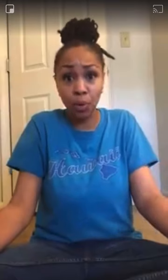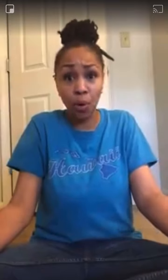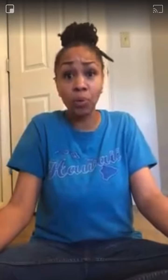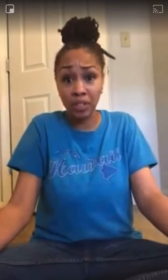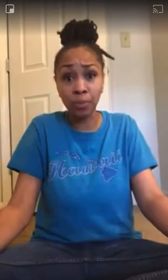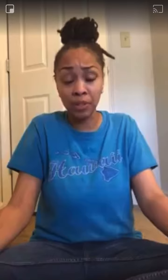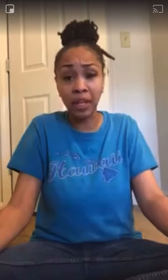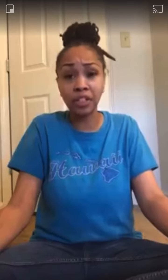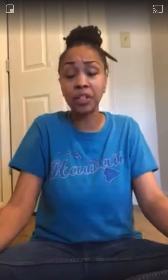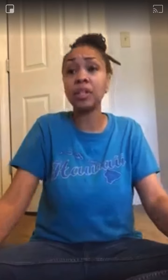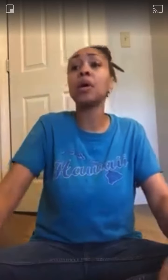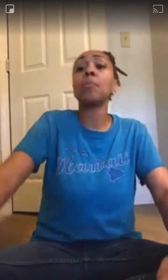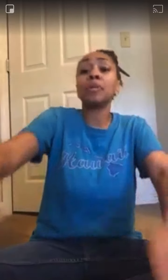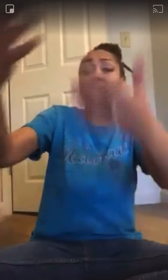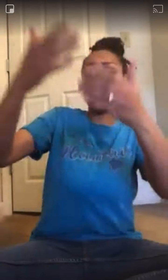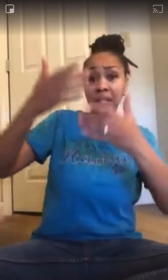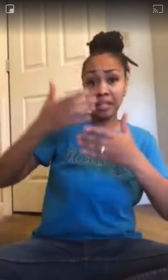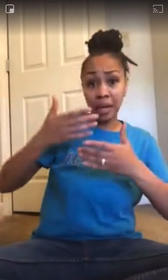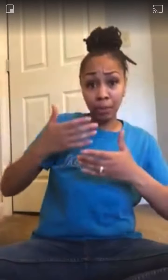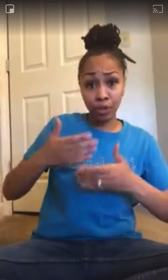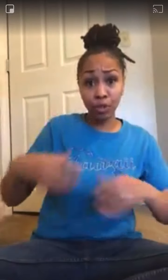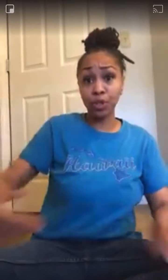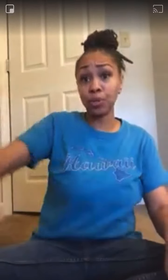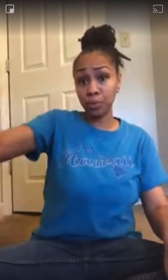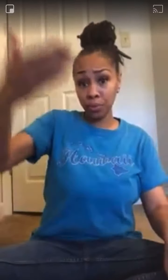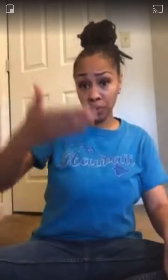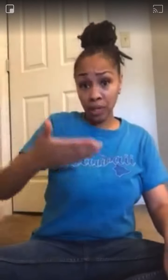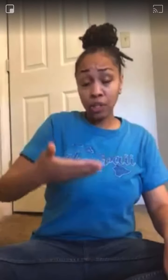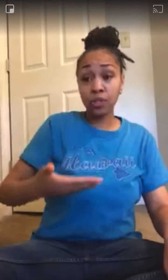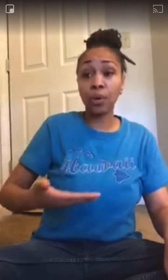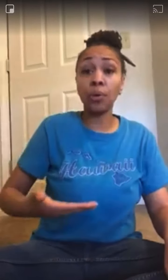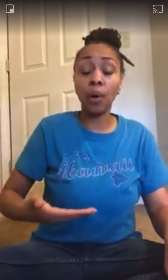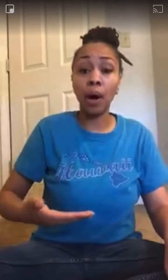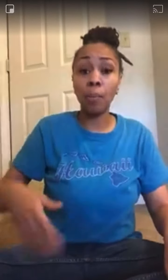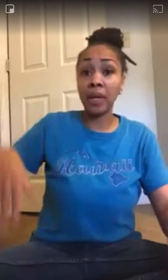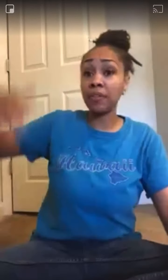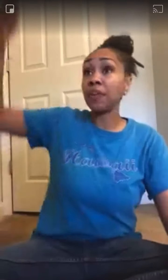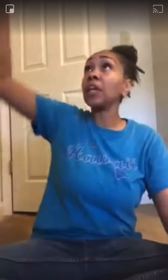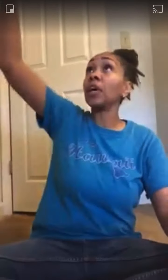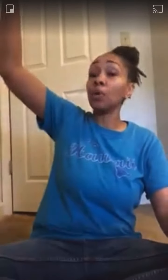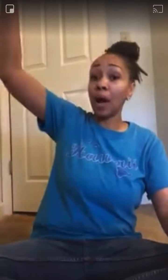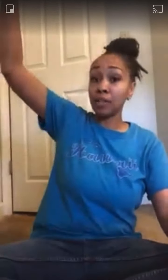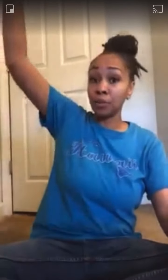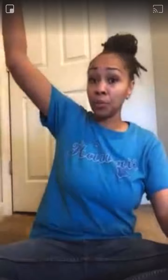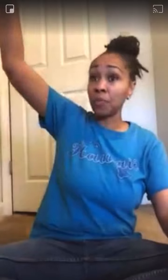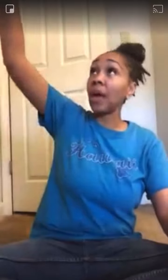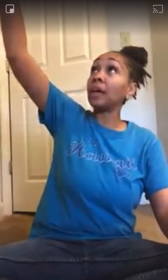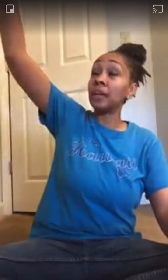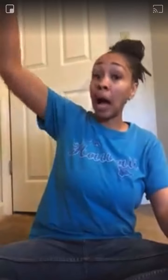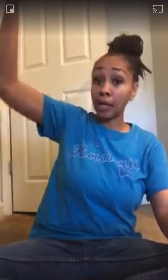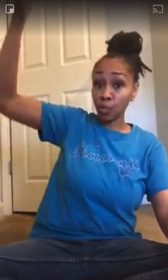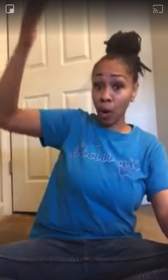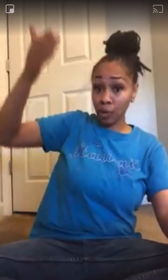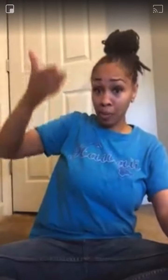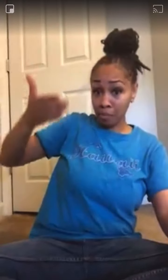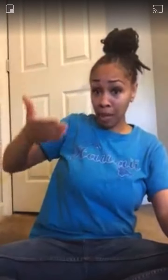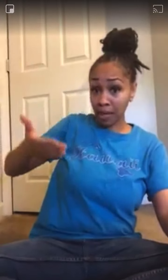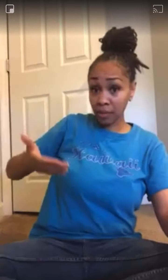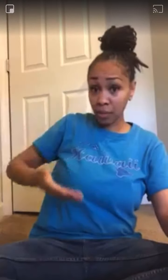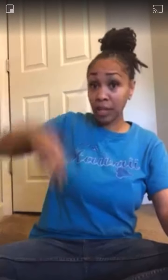own interpretation, but something is coming to you. So in the video, I do that God is welcoming me. So that's